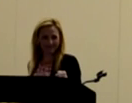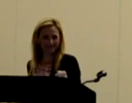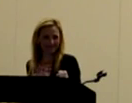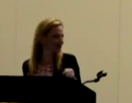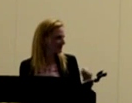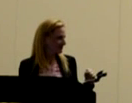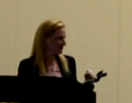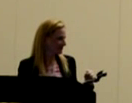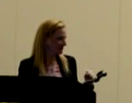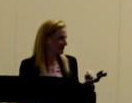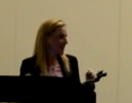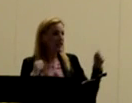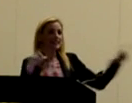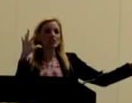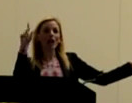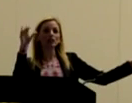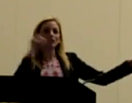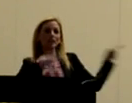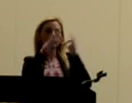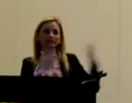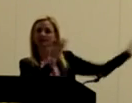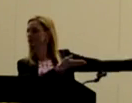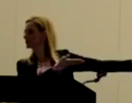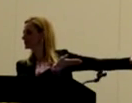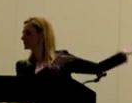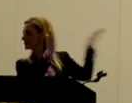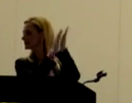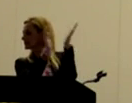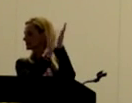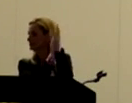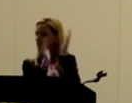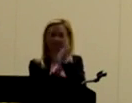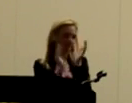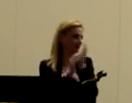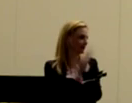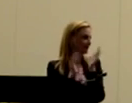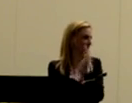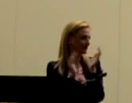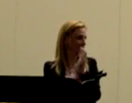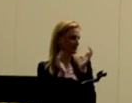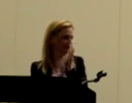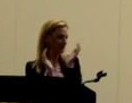sweat at the end of all this. This is Jack Jason, by the way, my interpreter. Hi. I can hear you. You can